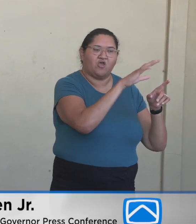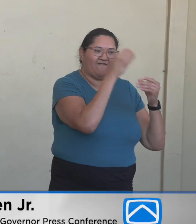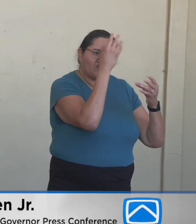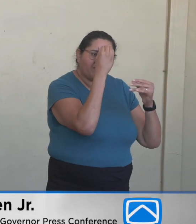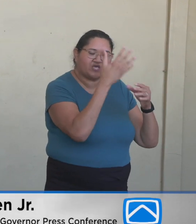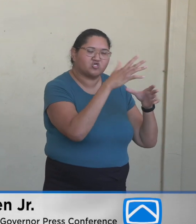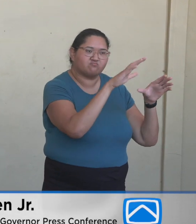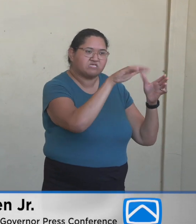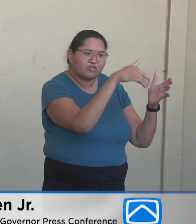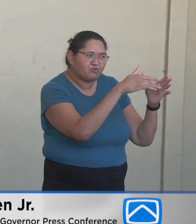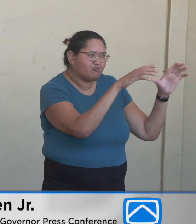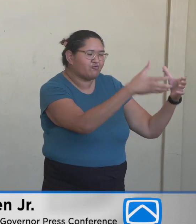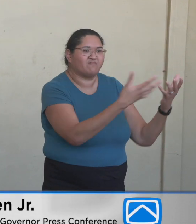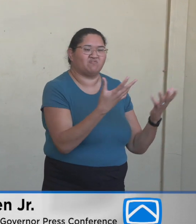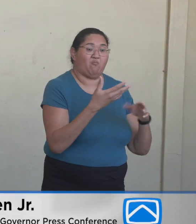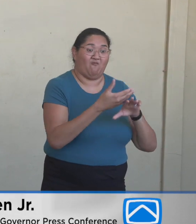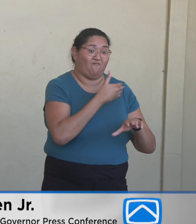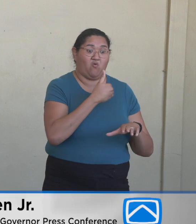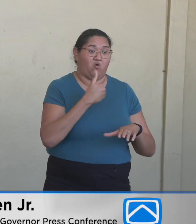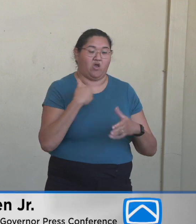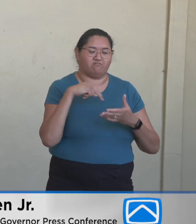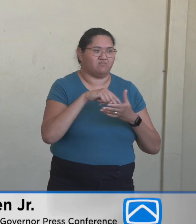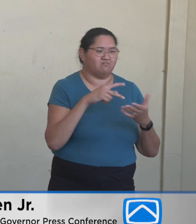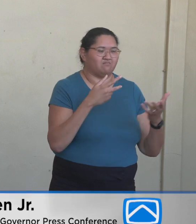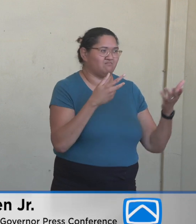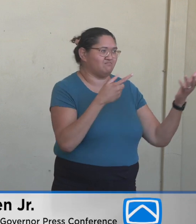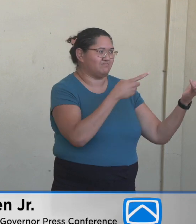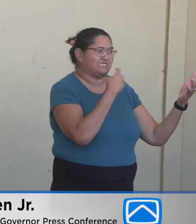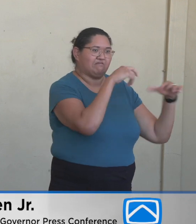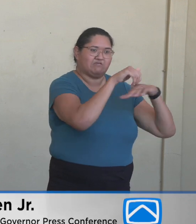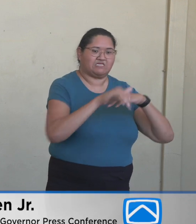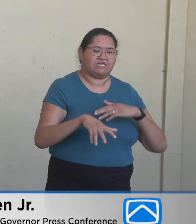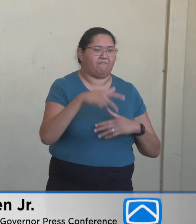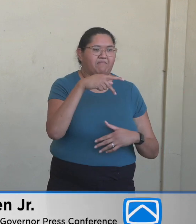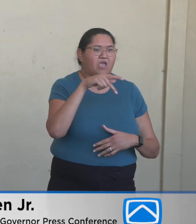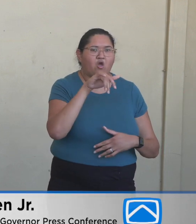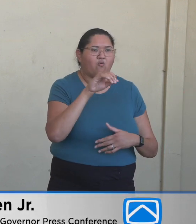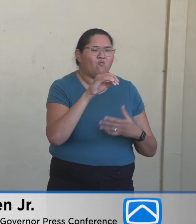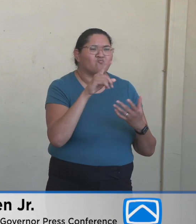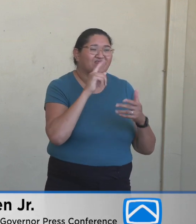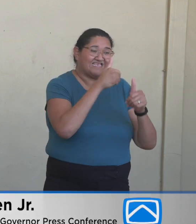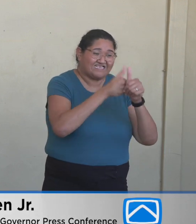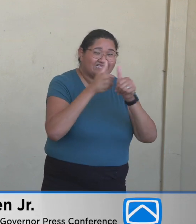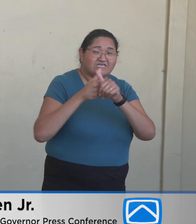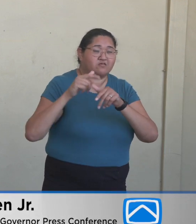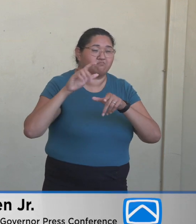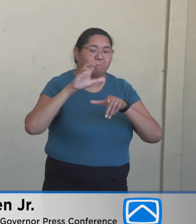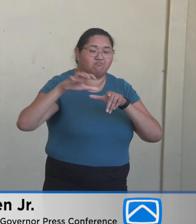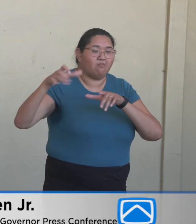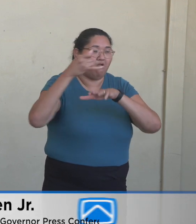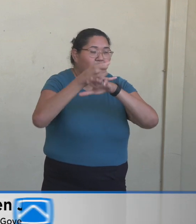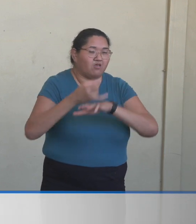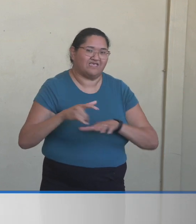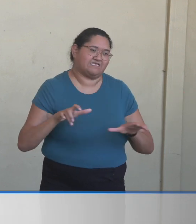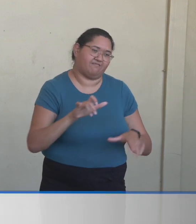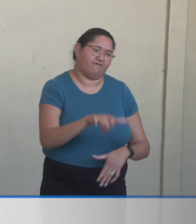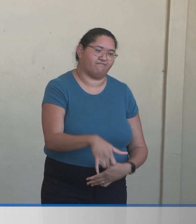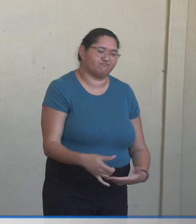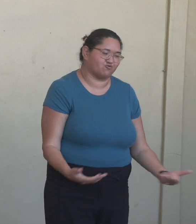Centers. Before we even stood up a Joint Information Center, they sent over PIOs. Every single county did that,